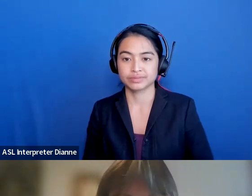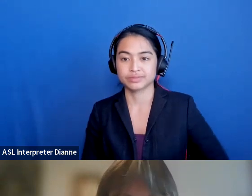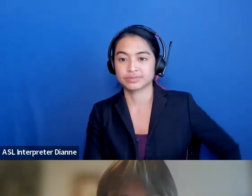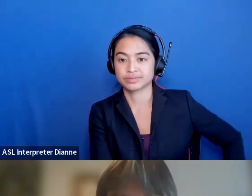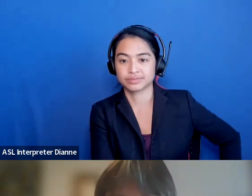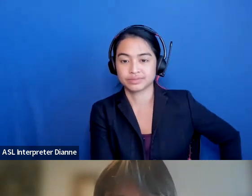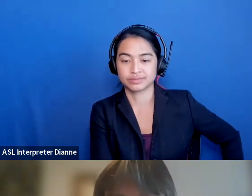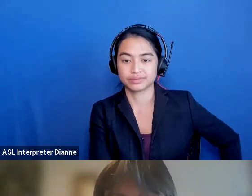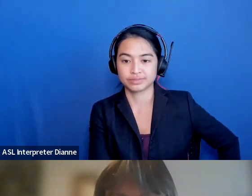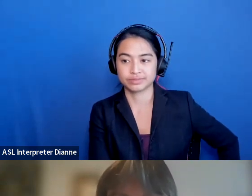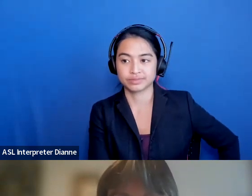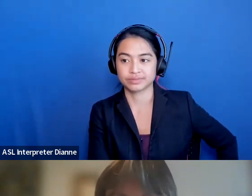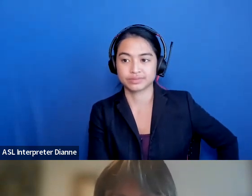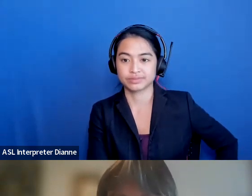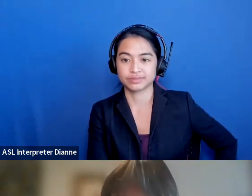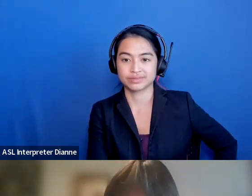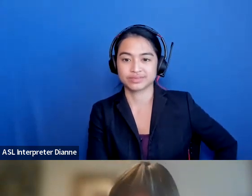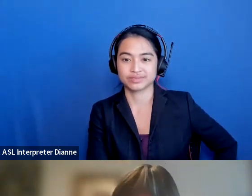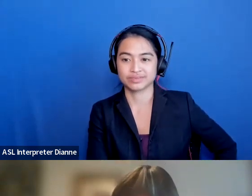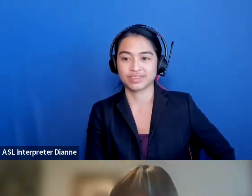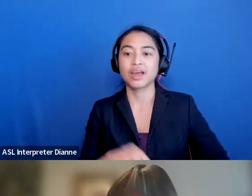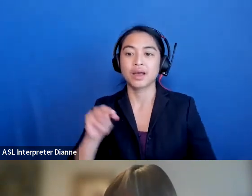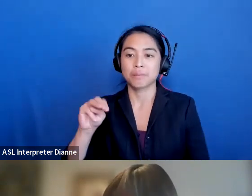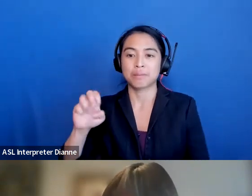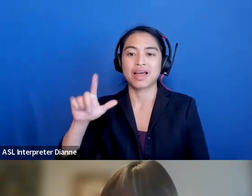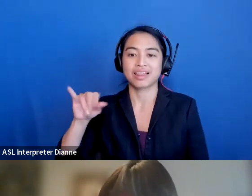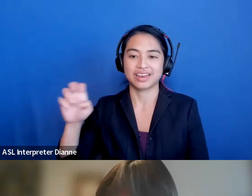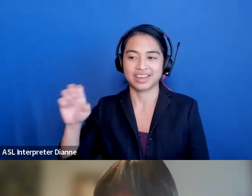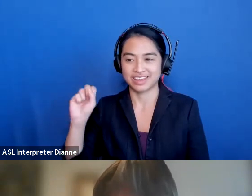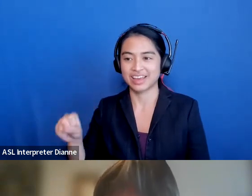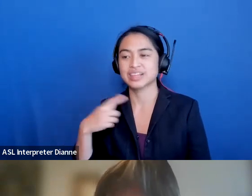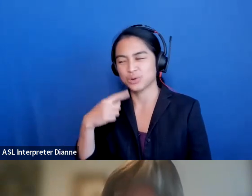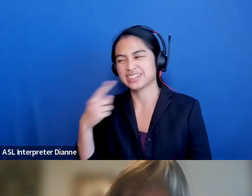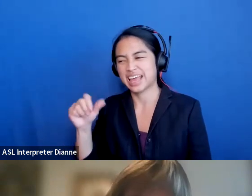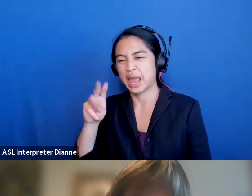So All right. this is Melanie. No, Amy, I was going to pitch to you anyway.